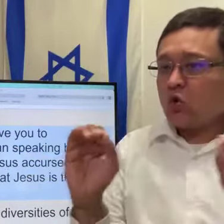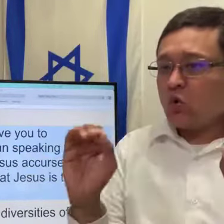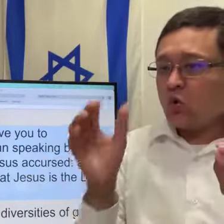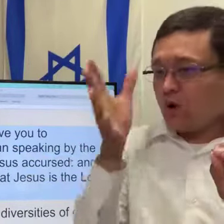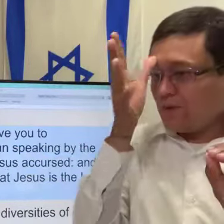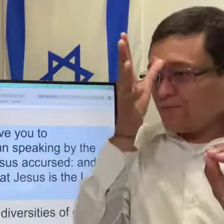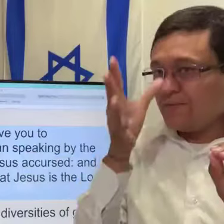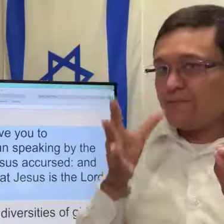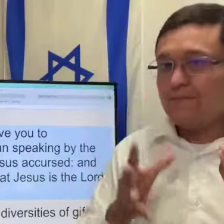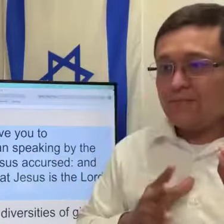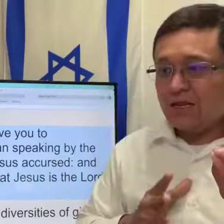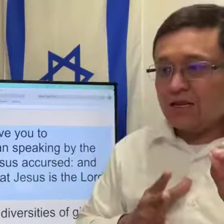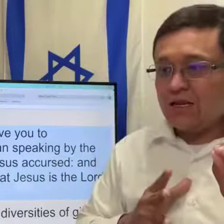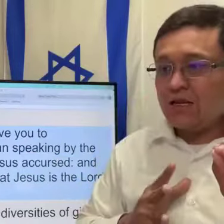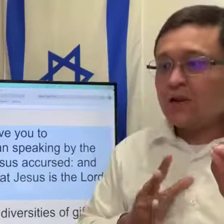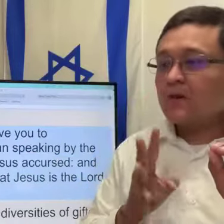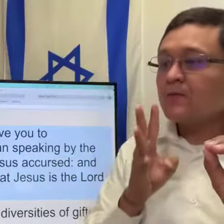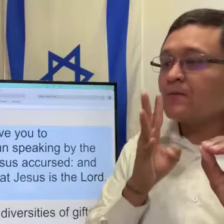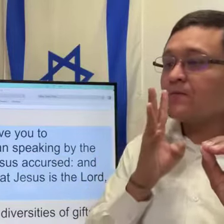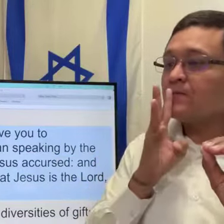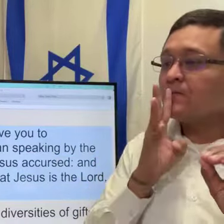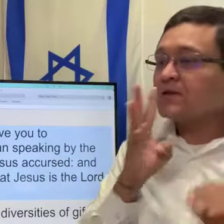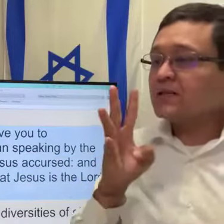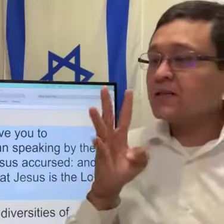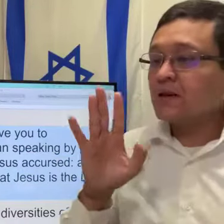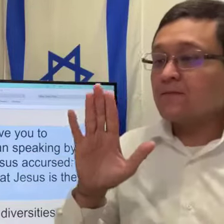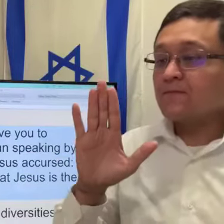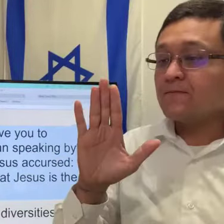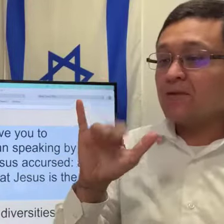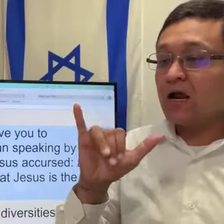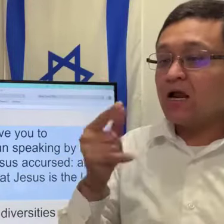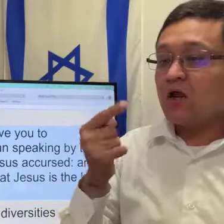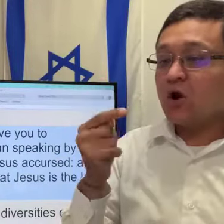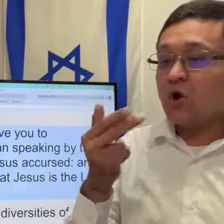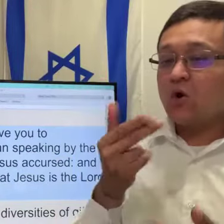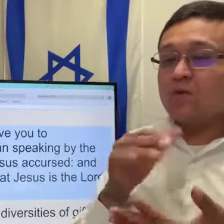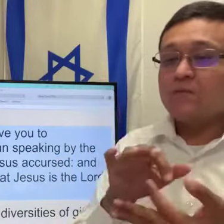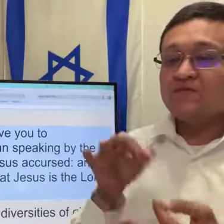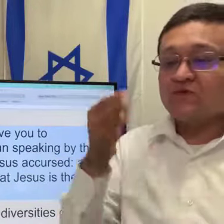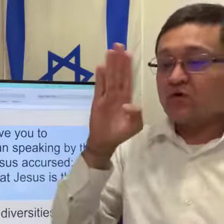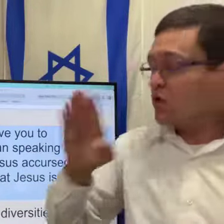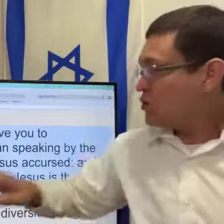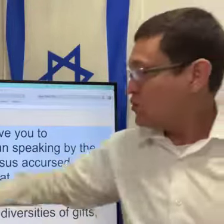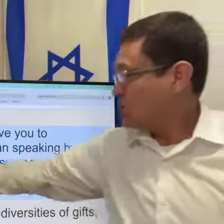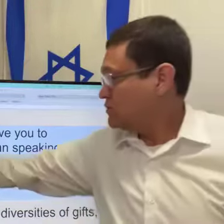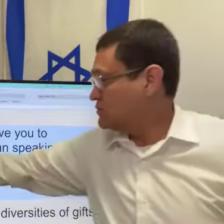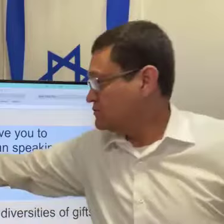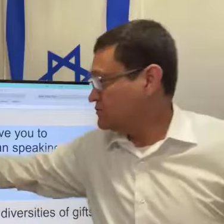It says that no man, speaking by the Spirit of God,